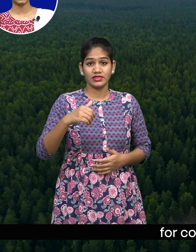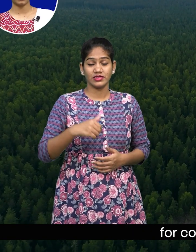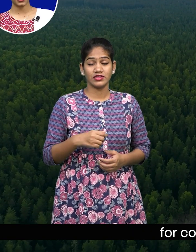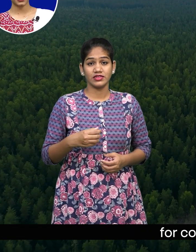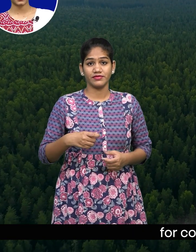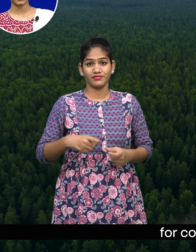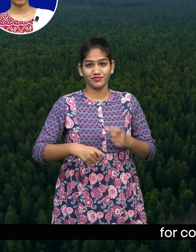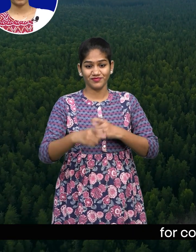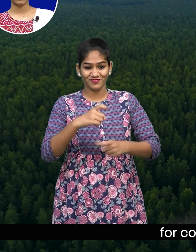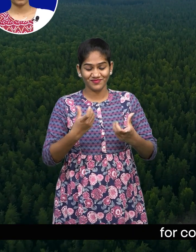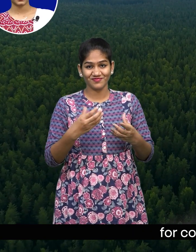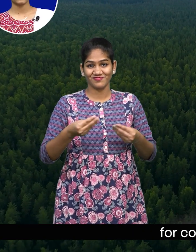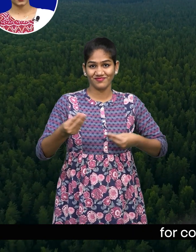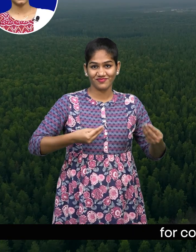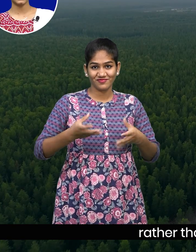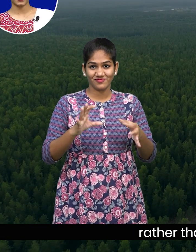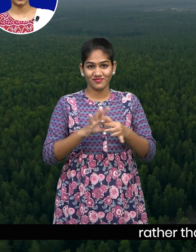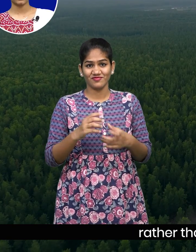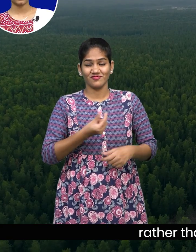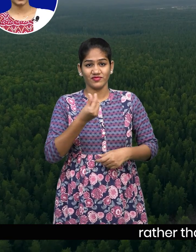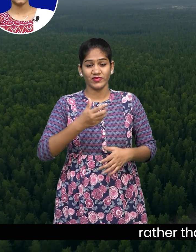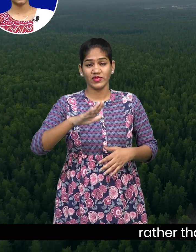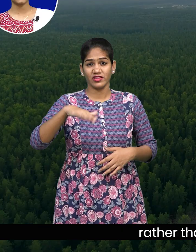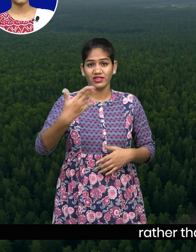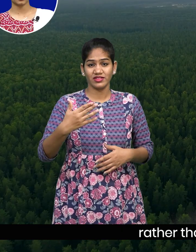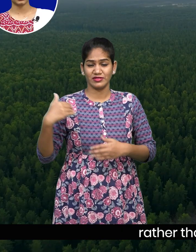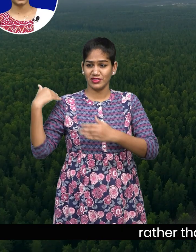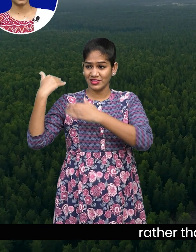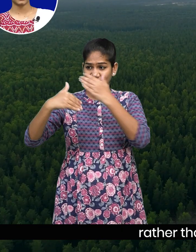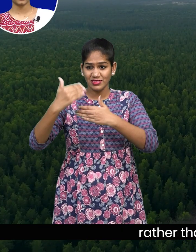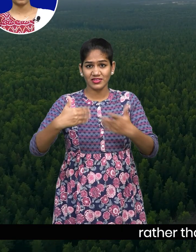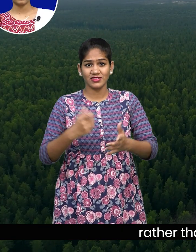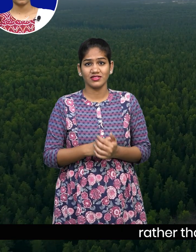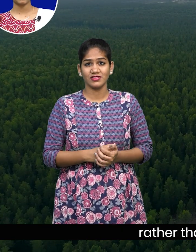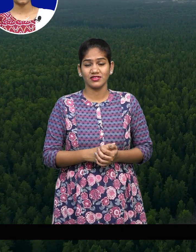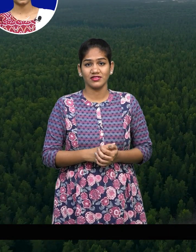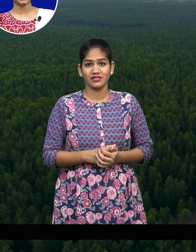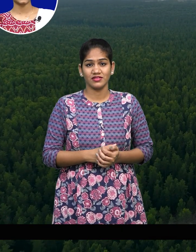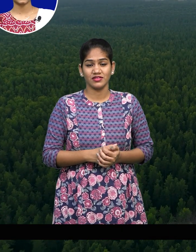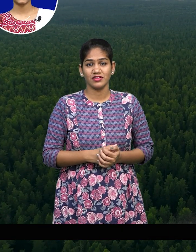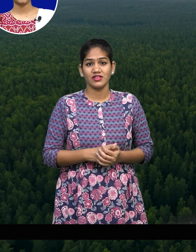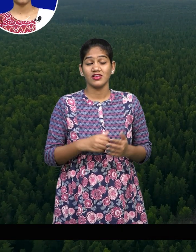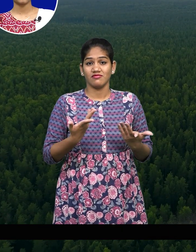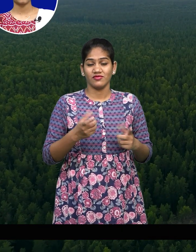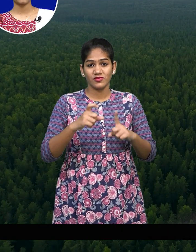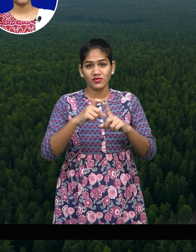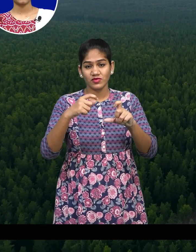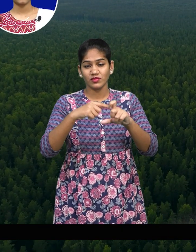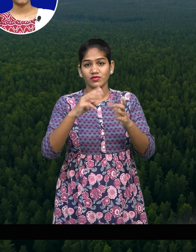commercial purpose rather than traditional domestic purpose.